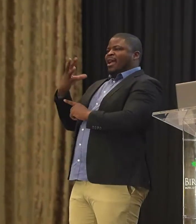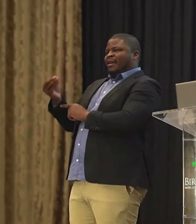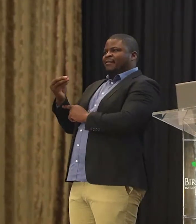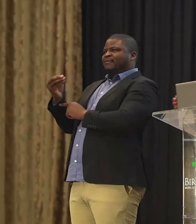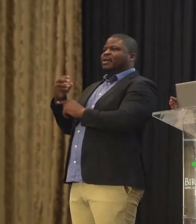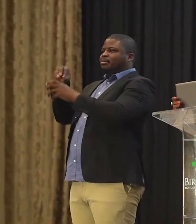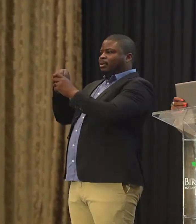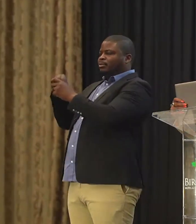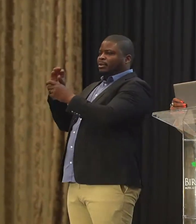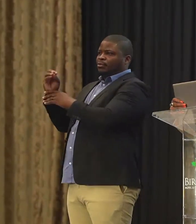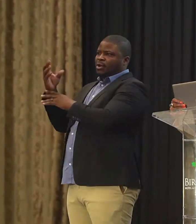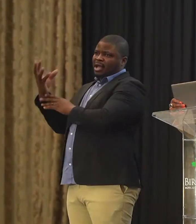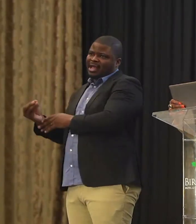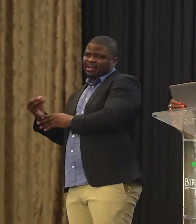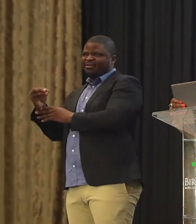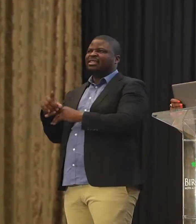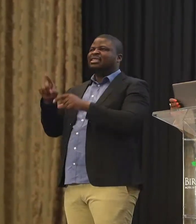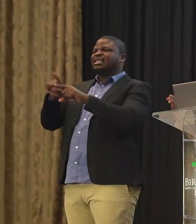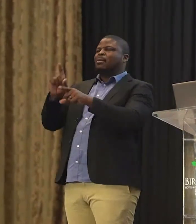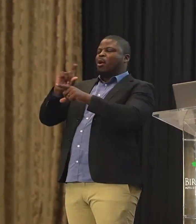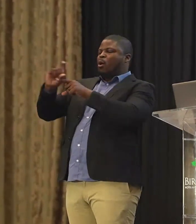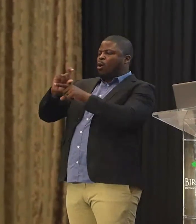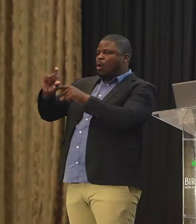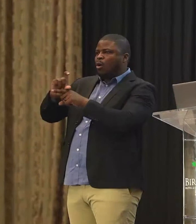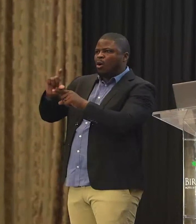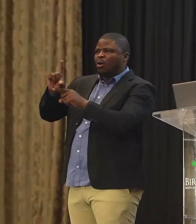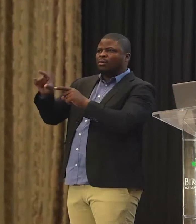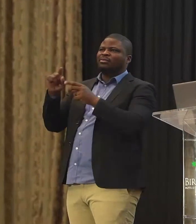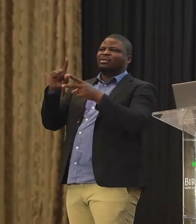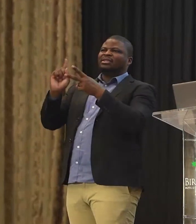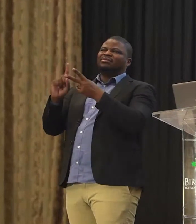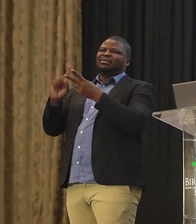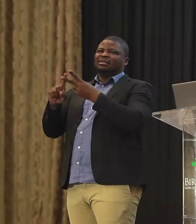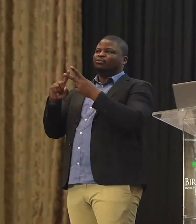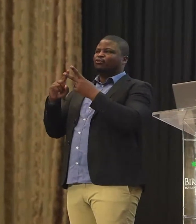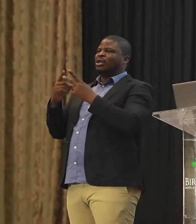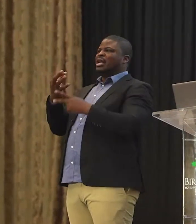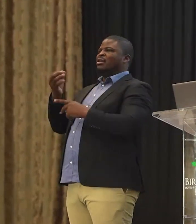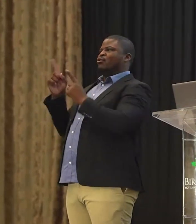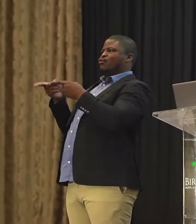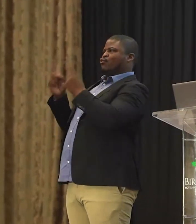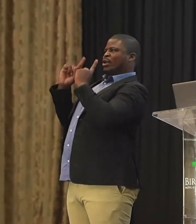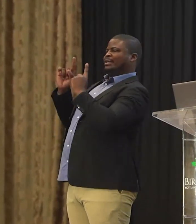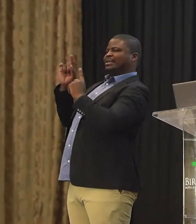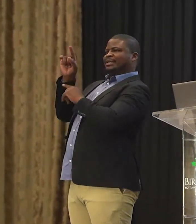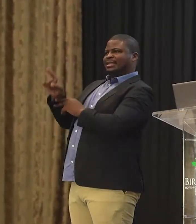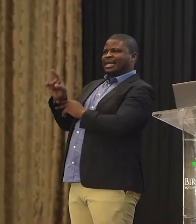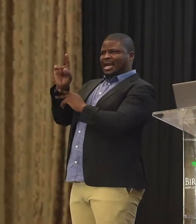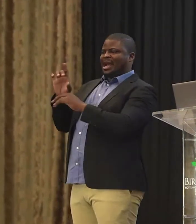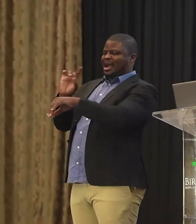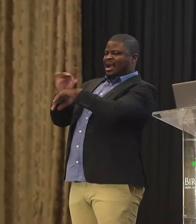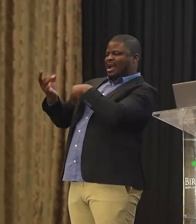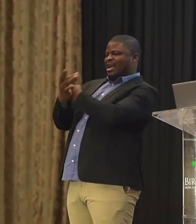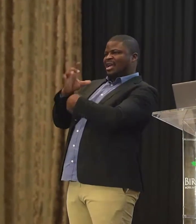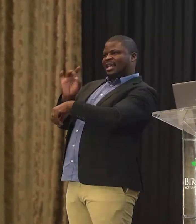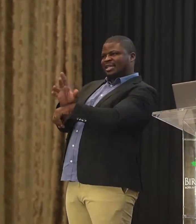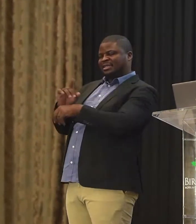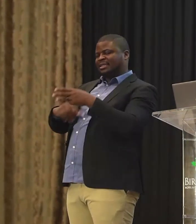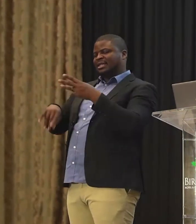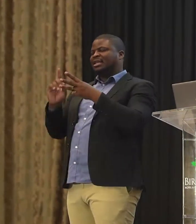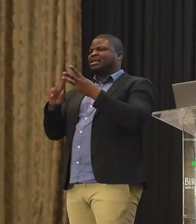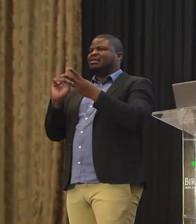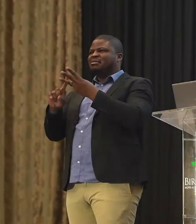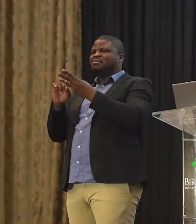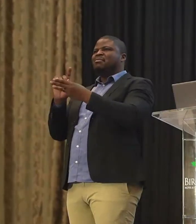populations, including the distribution of condoms, conducting risk reduction counseling, as well as assessment, to be able